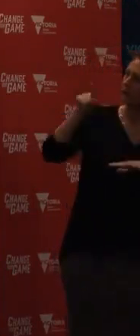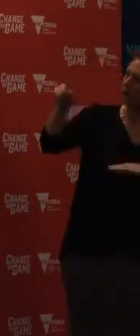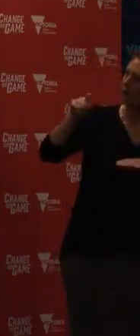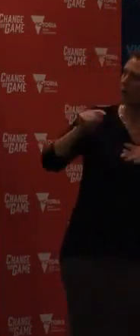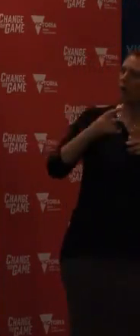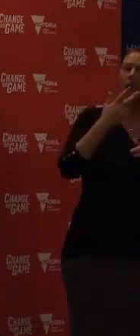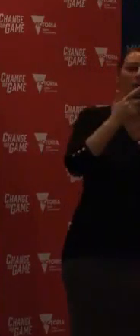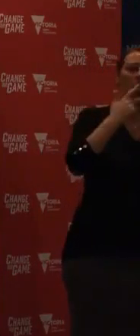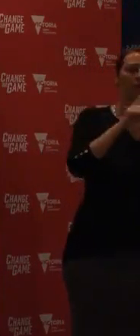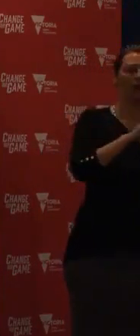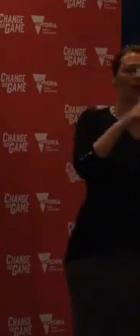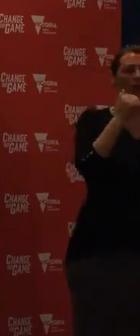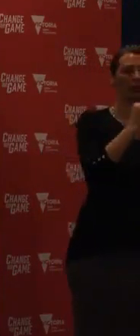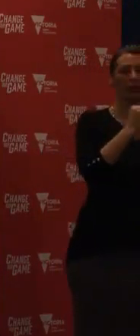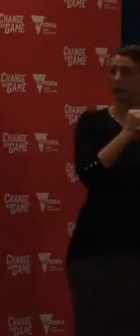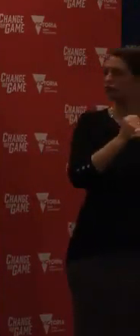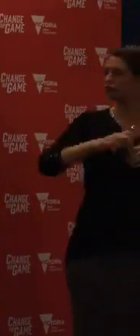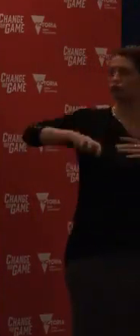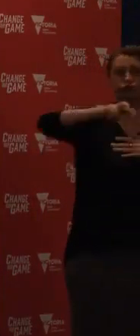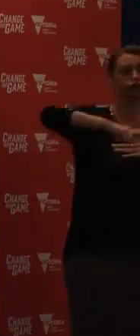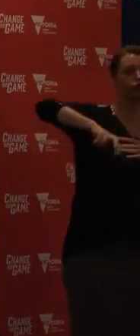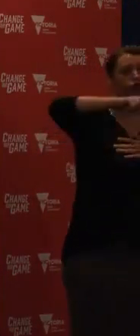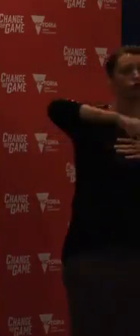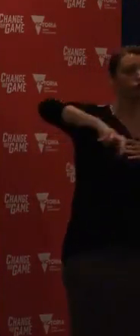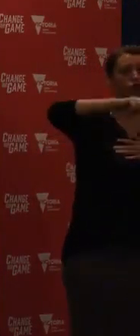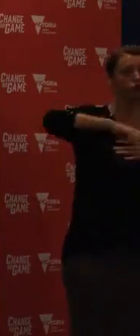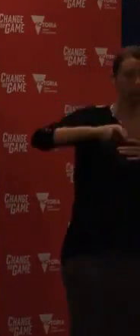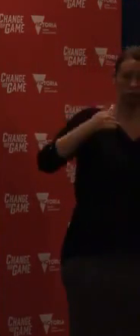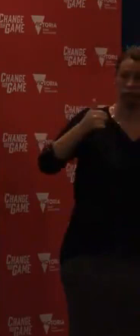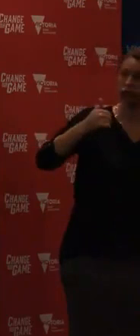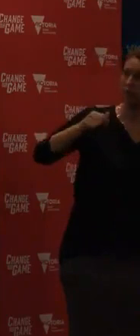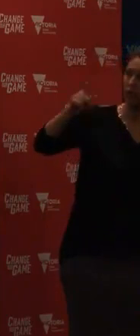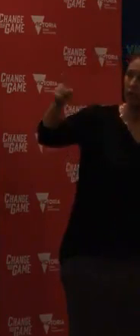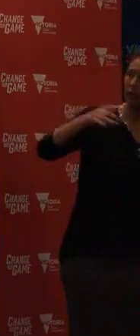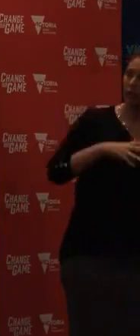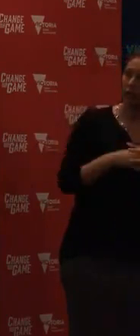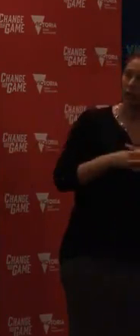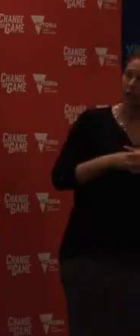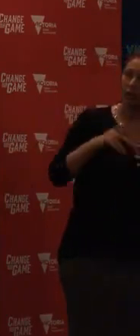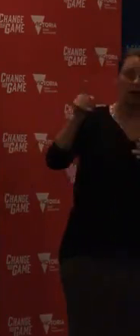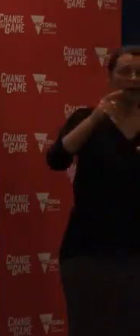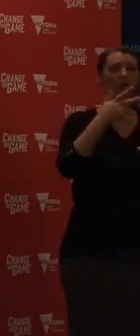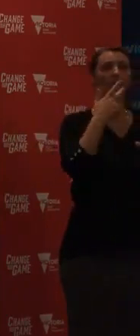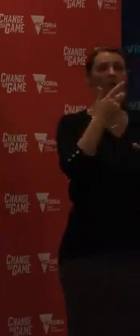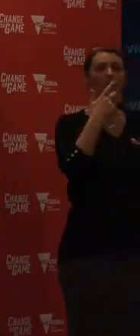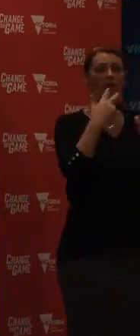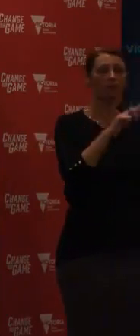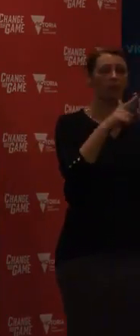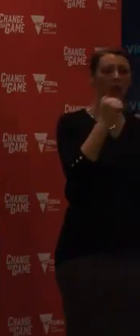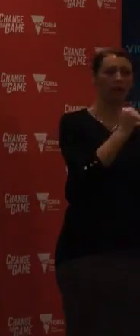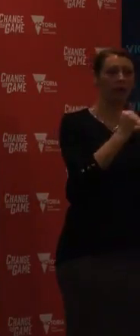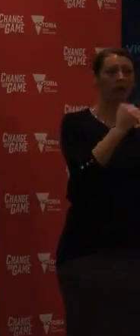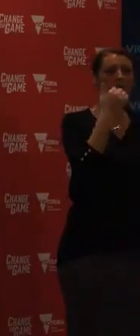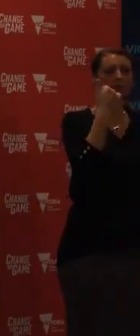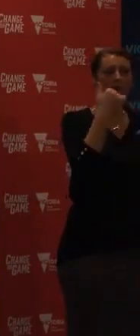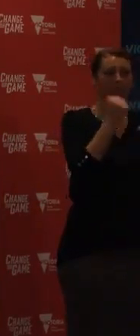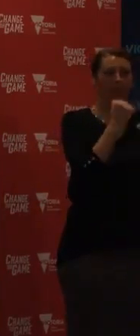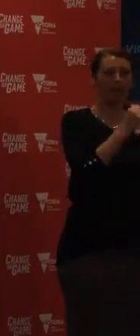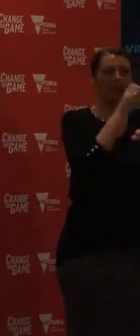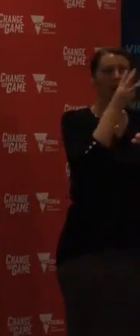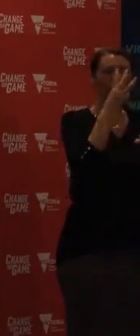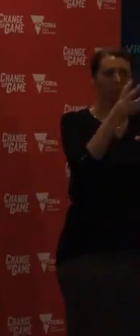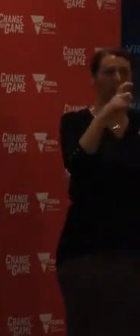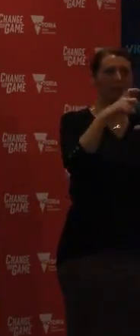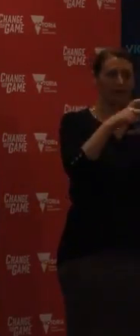prosthetic, yep, he's out, he's active, he's having a great time. It's also true to say that that prosthetic was made using 3D photocopying by people